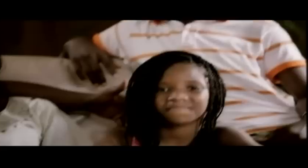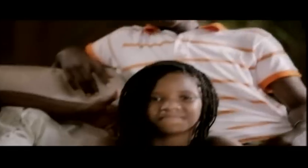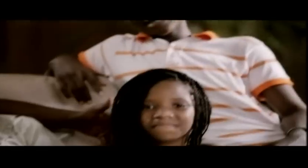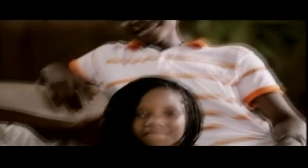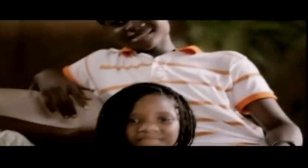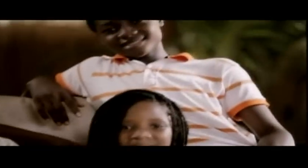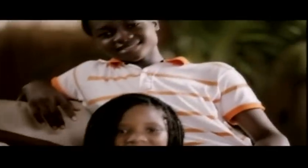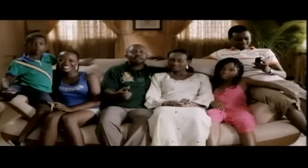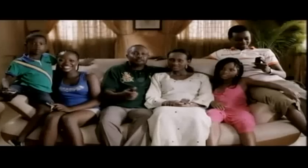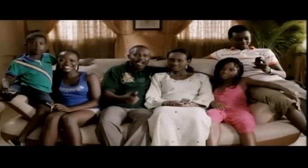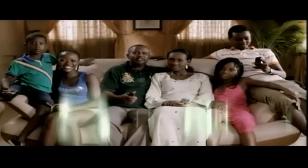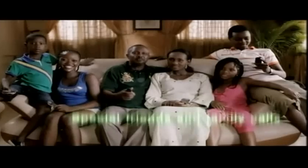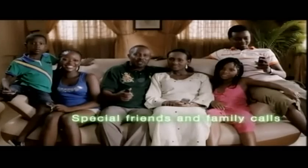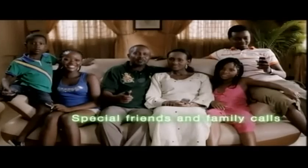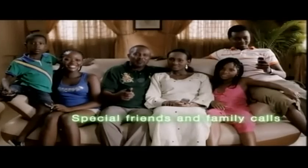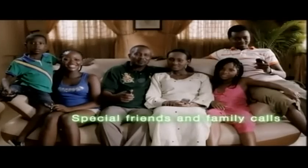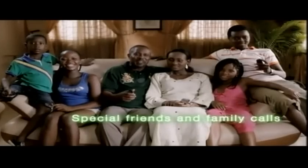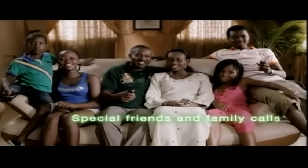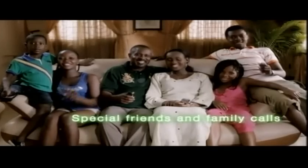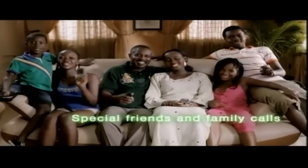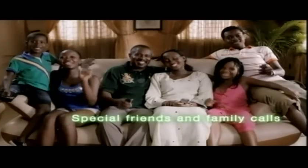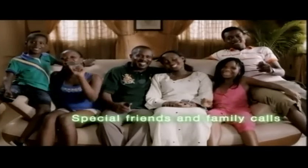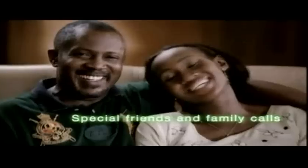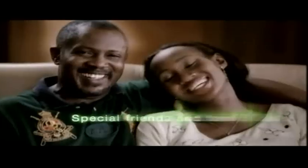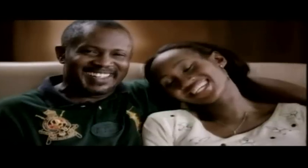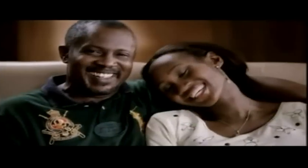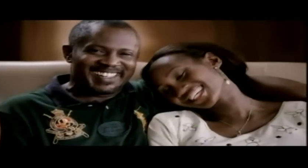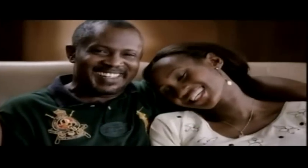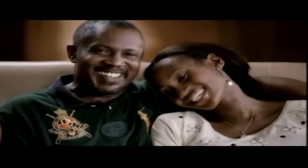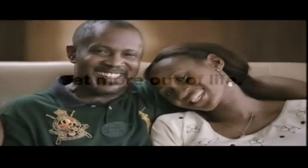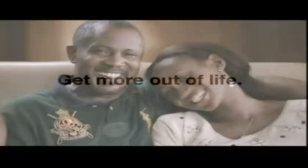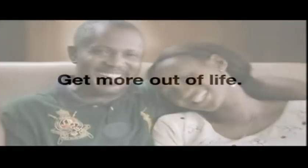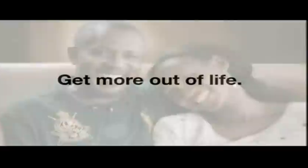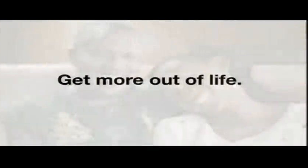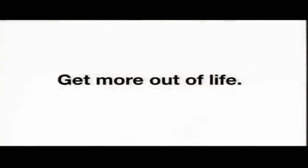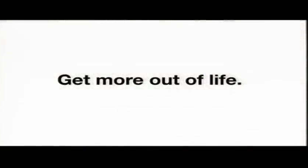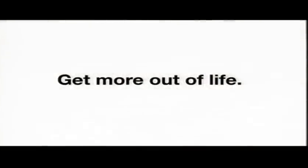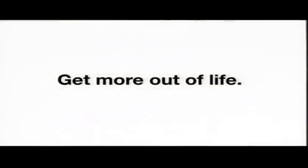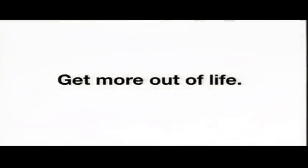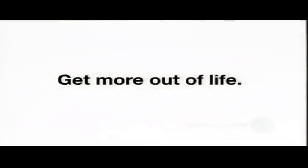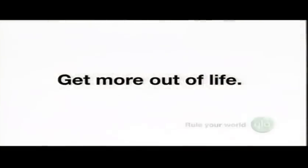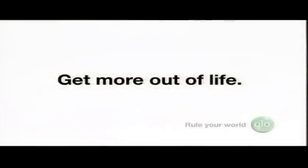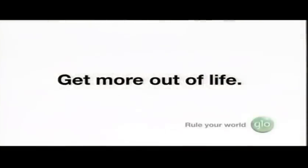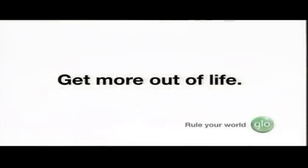These are my 5 special numbers. Get more out of life with